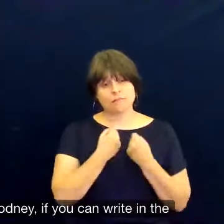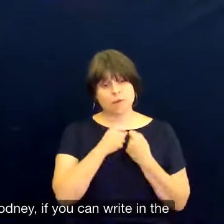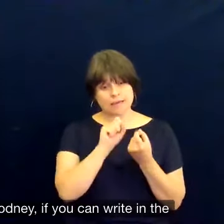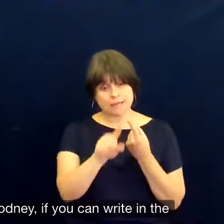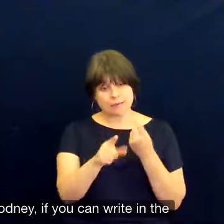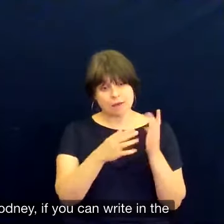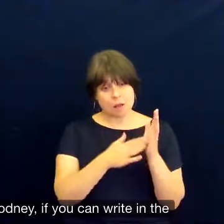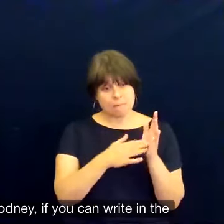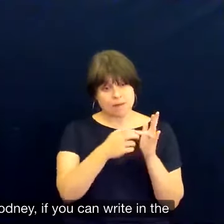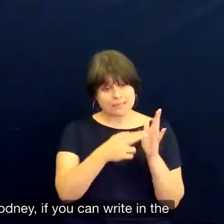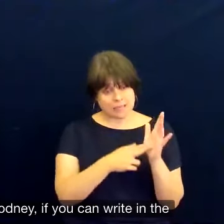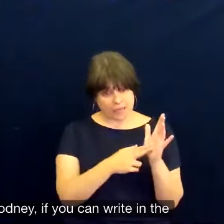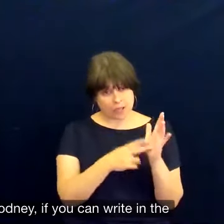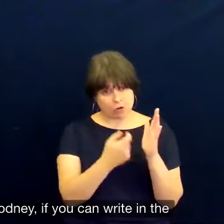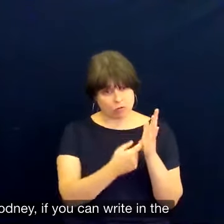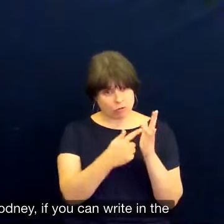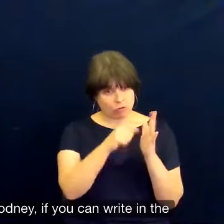the documents?